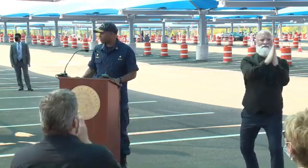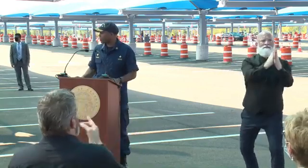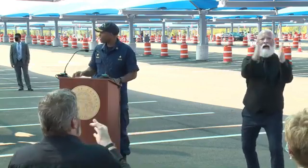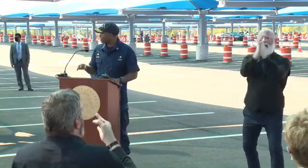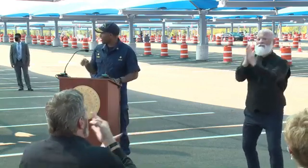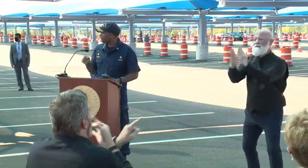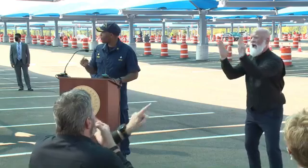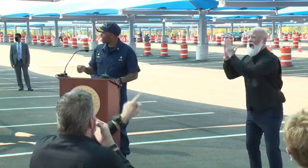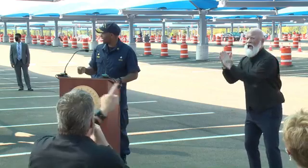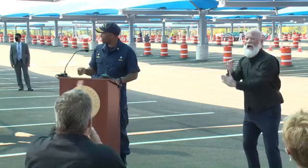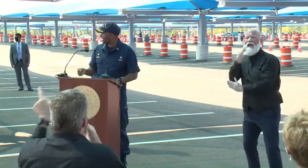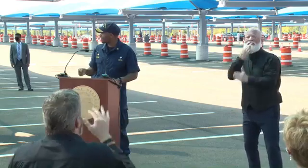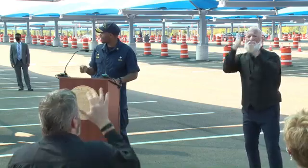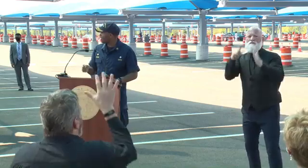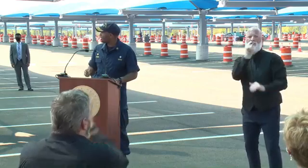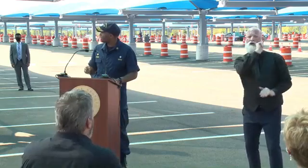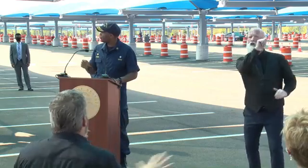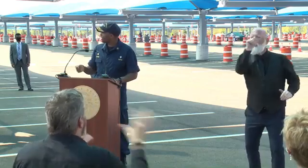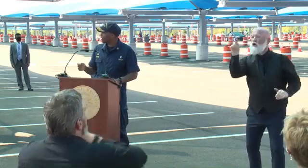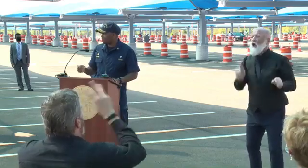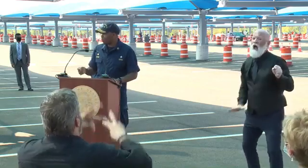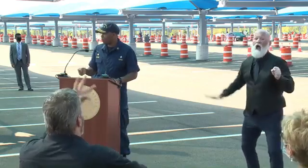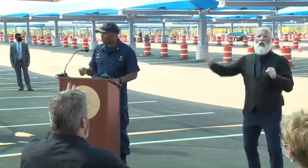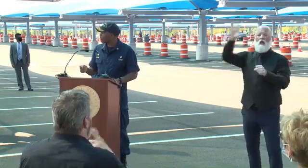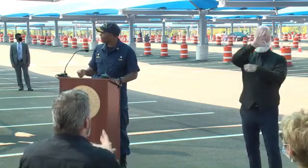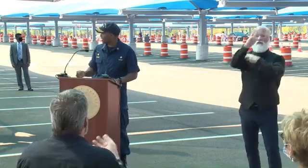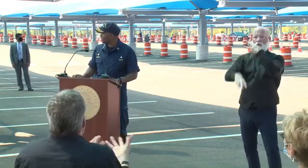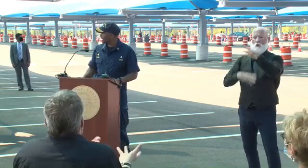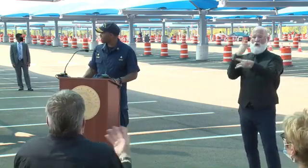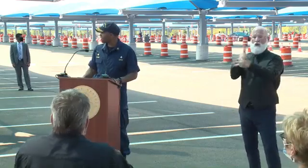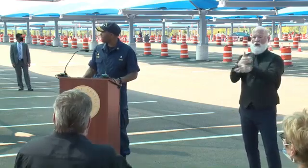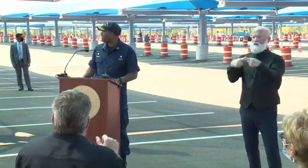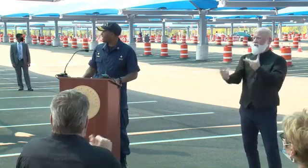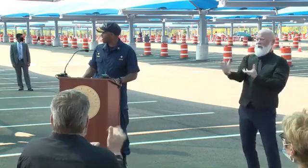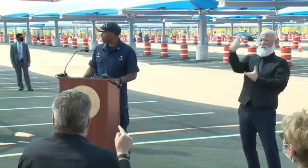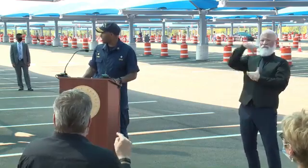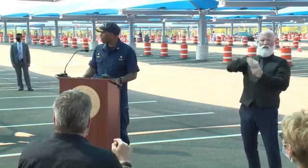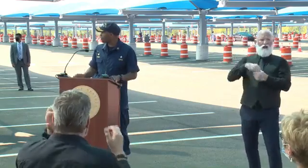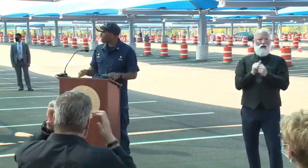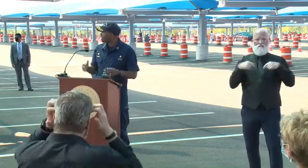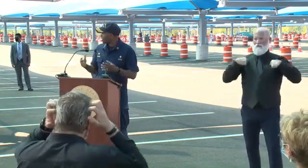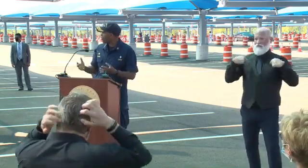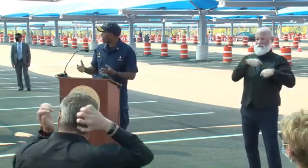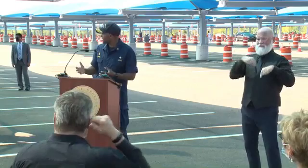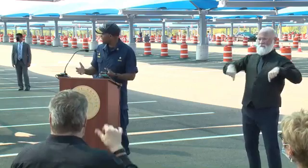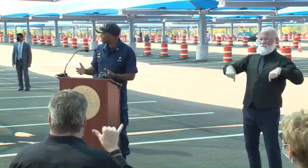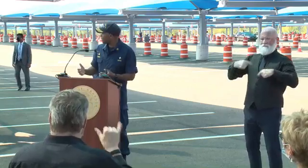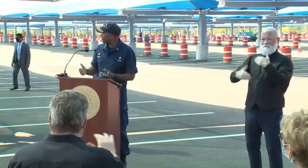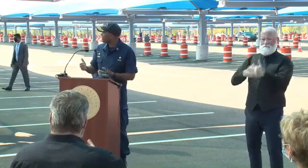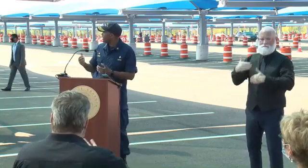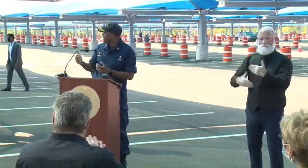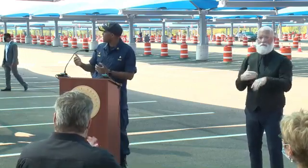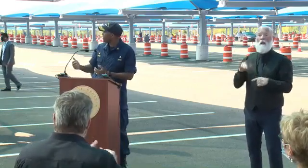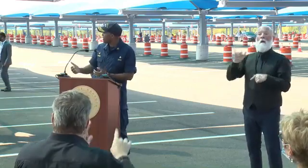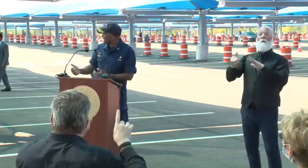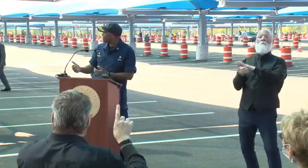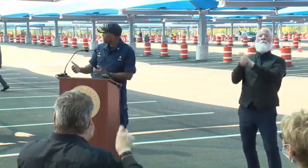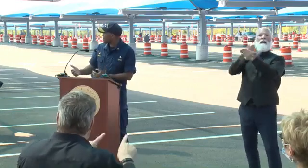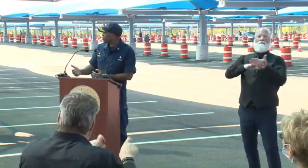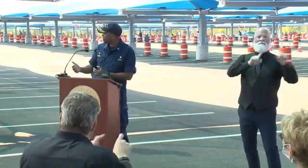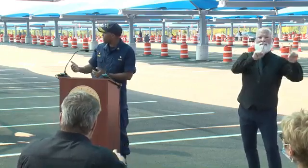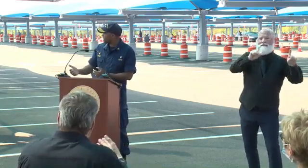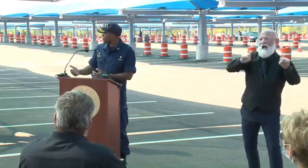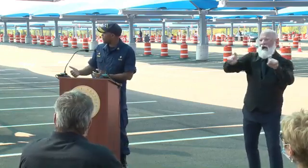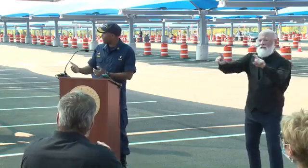together to develop point-of-care tests. And if we can get more point-of-care tests in nursing homes, then we can test people, and